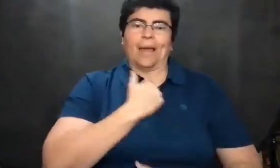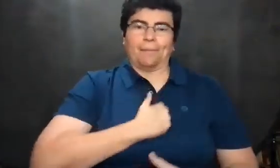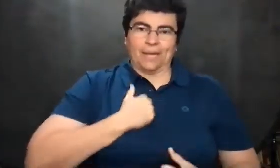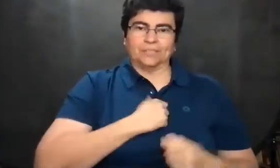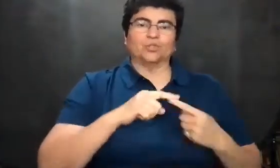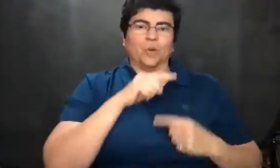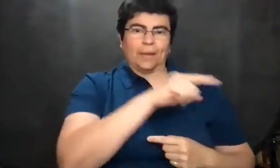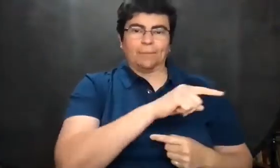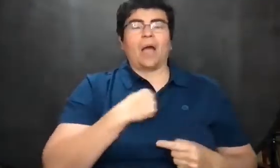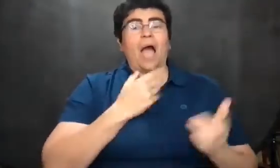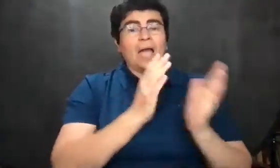I asked him